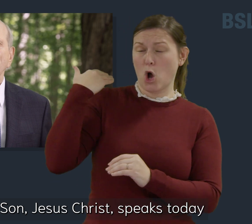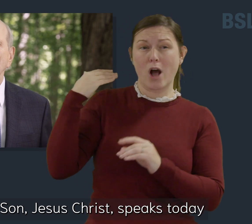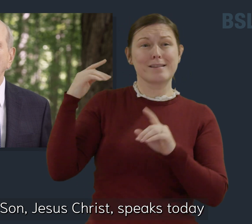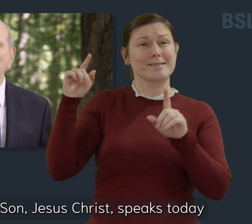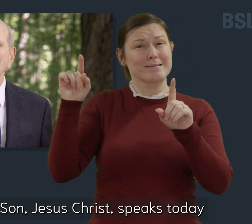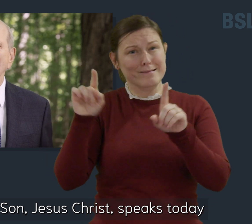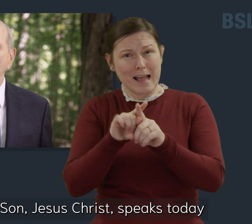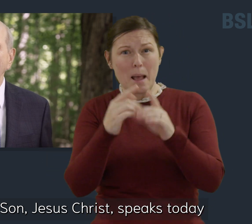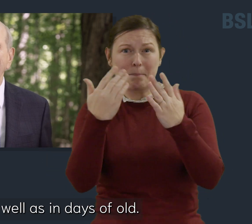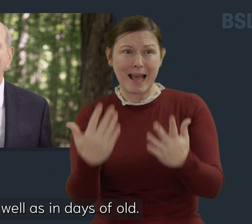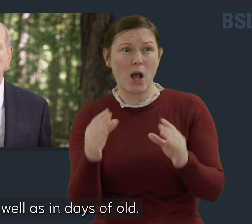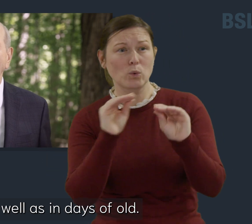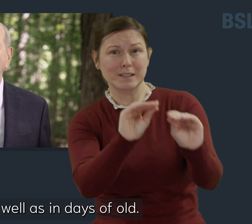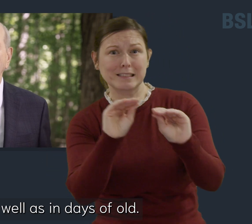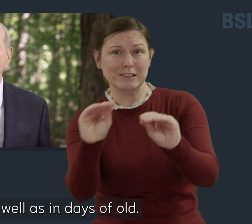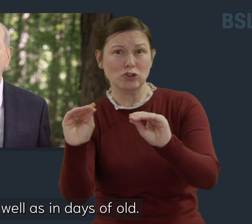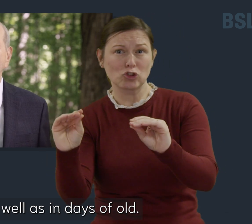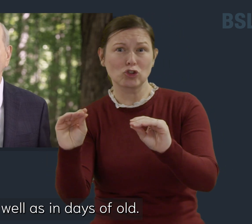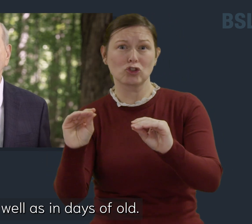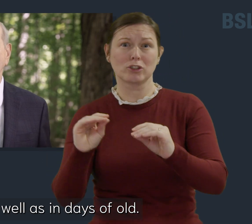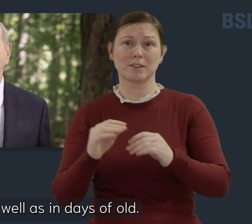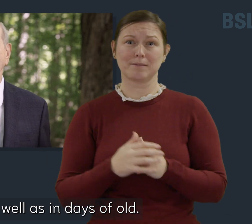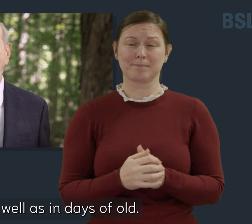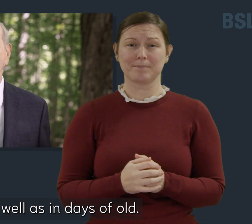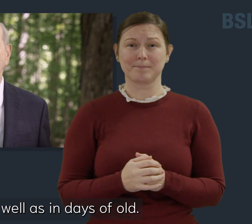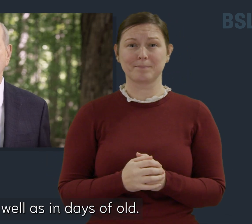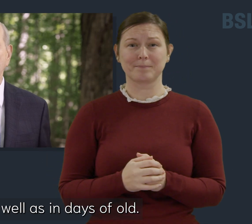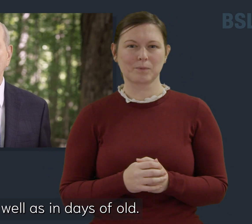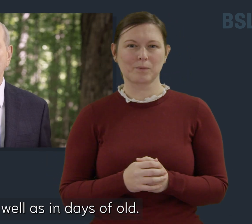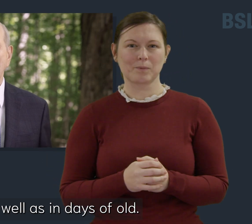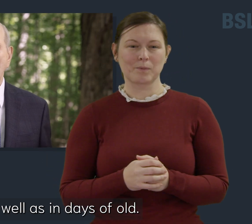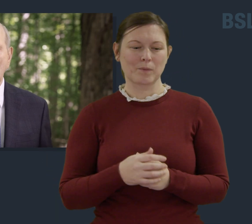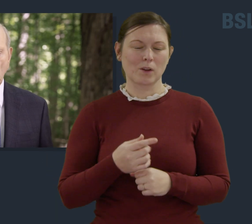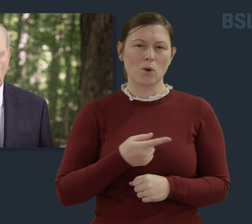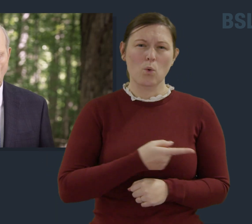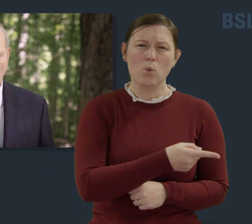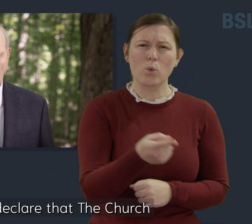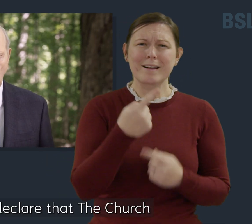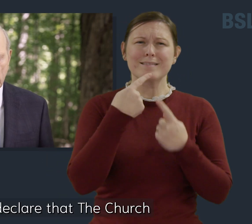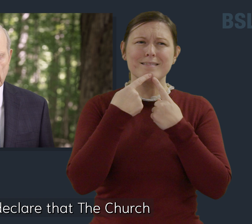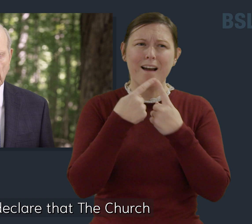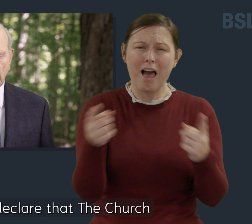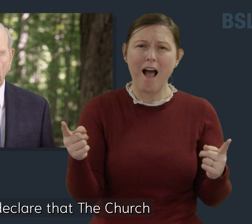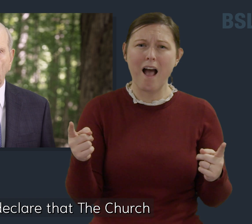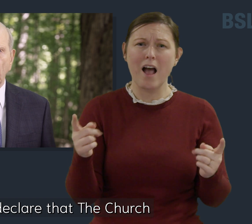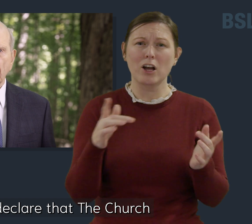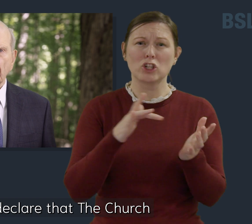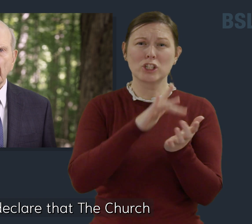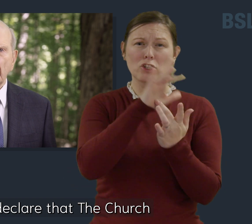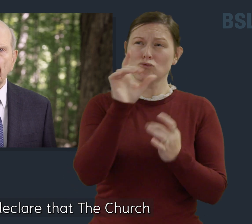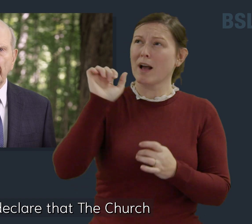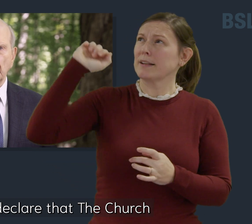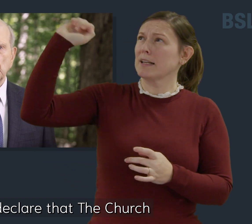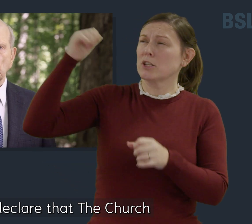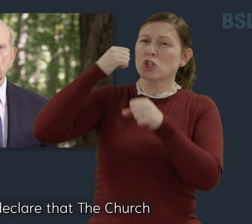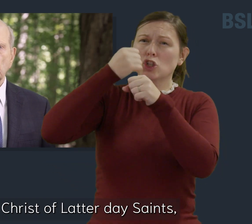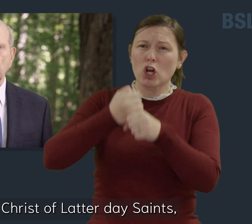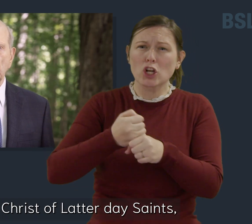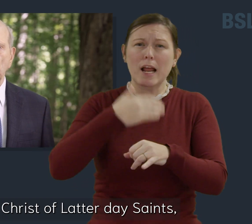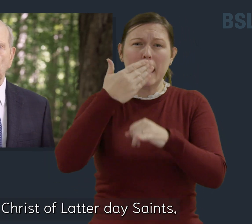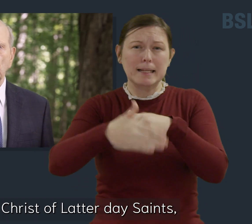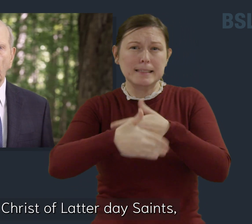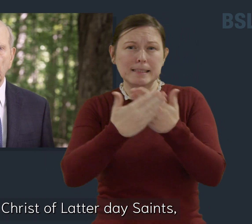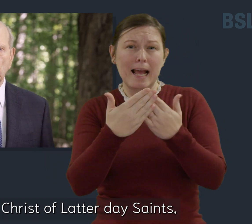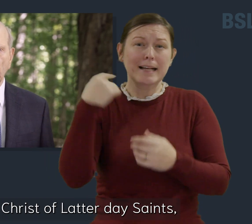Christ speaks today as well as in days of old. We declare that the Church